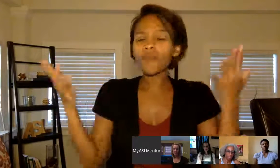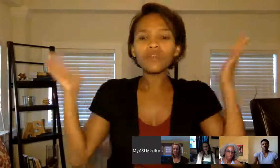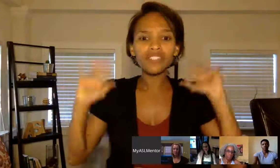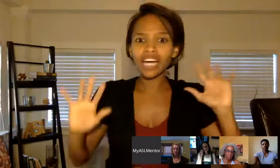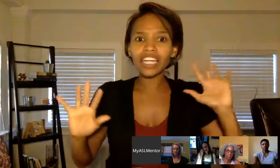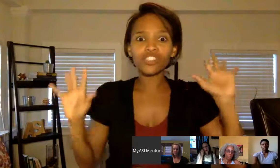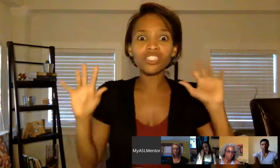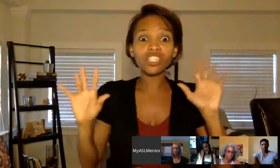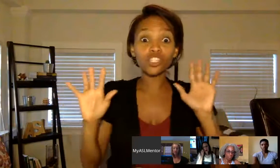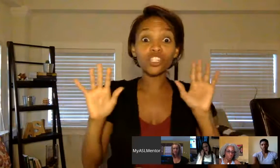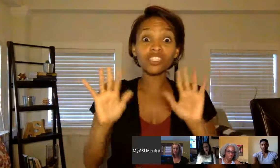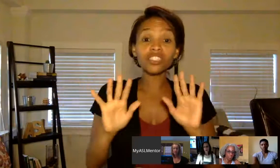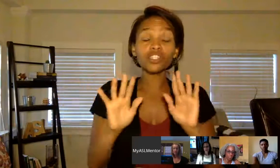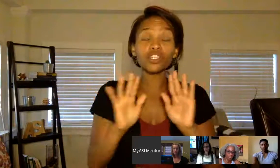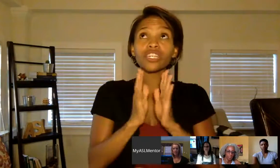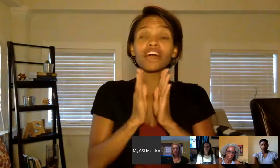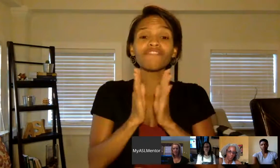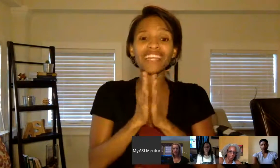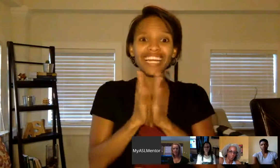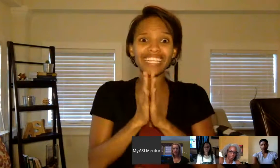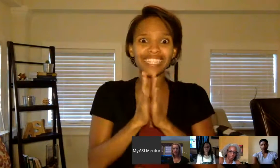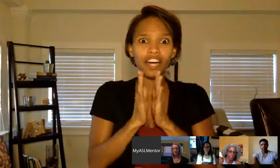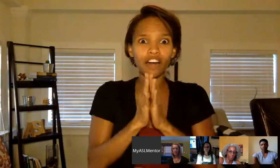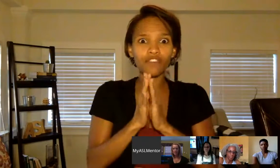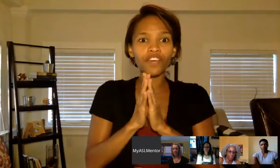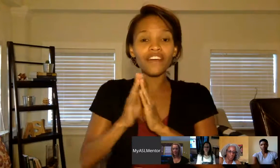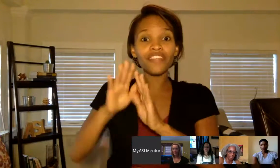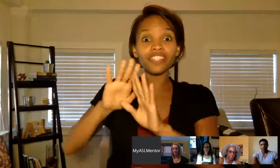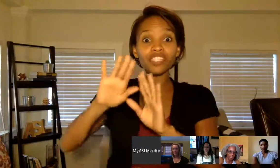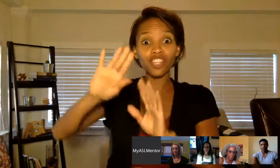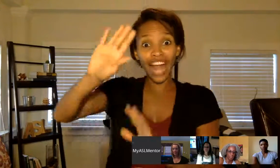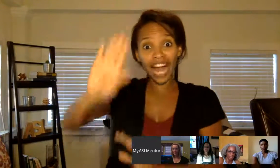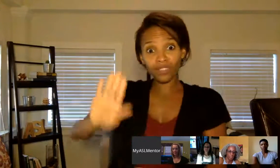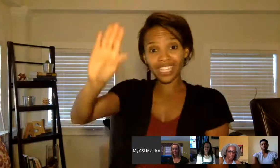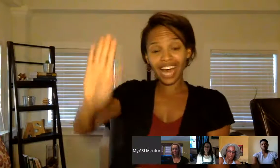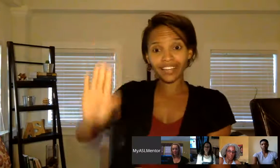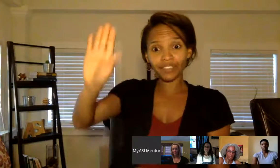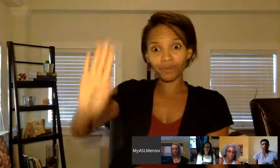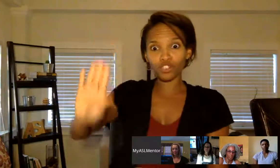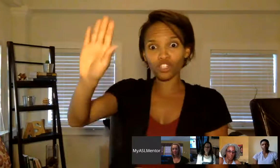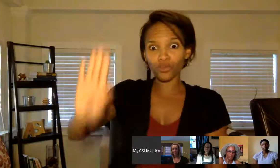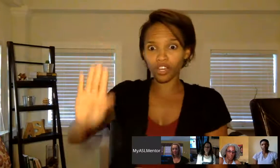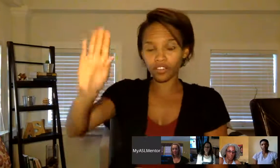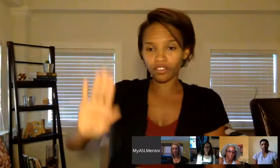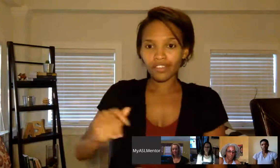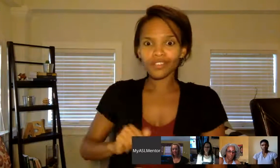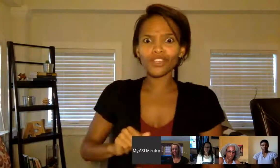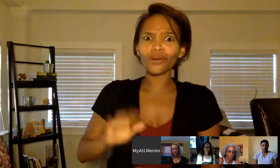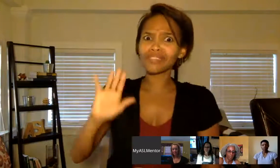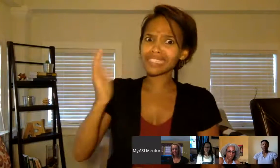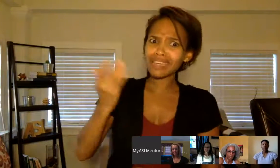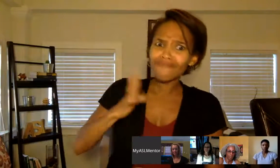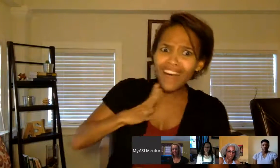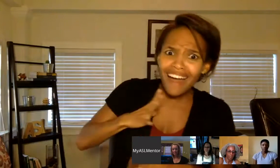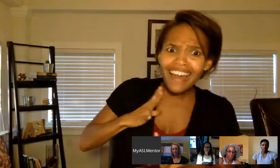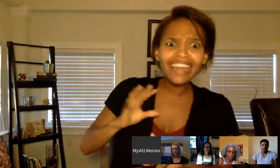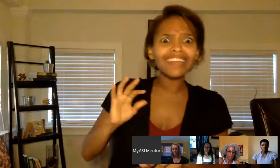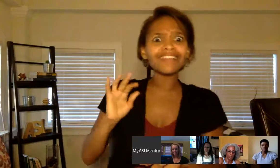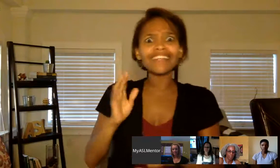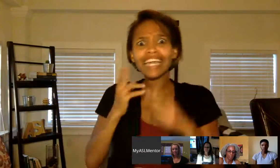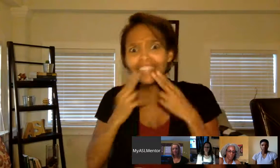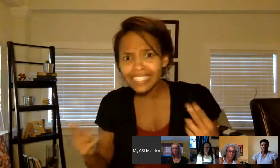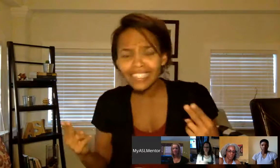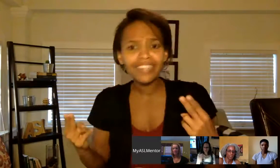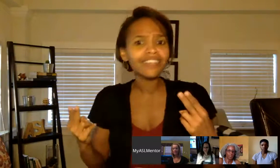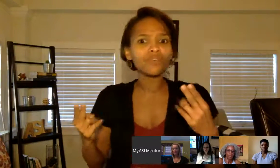Any couple of signs just to convey that idea of this is their outside persona. So seem